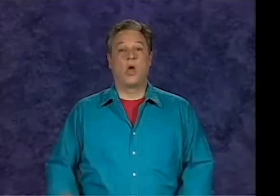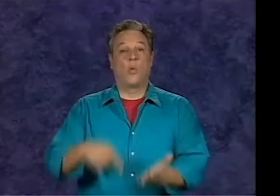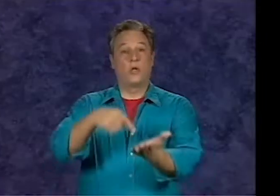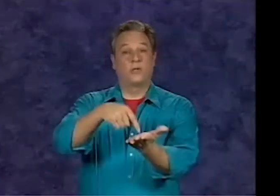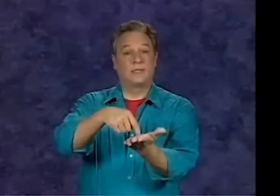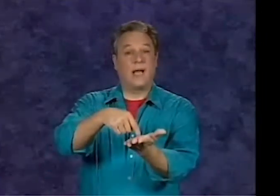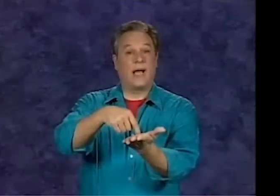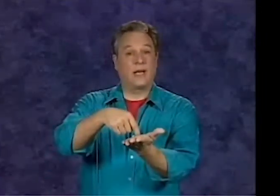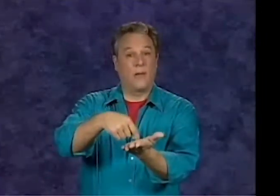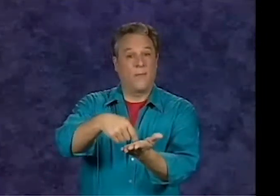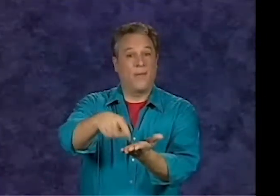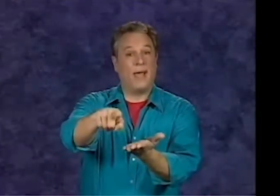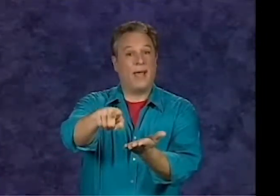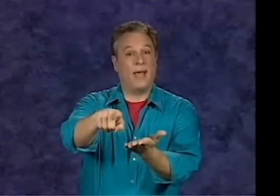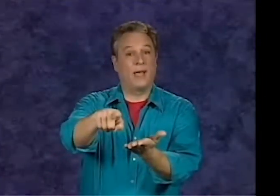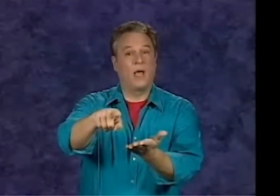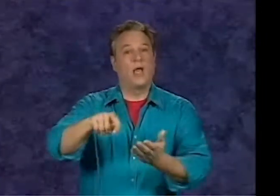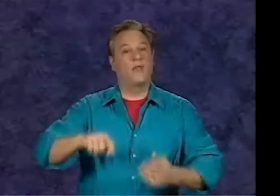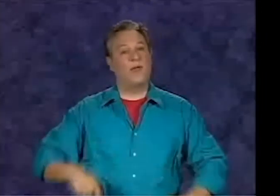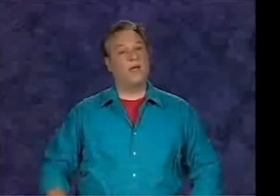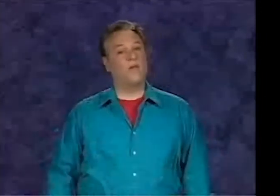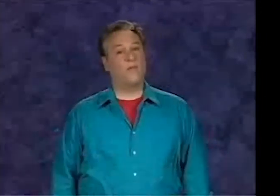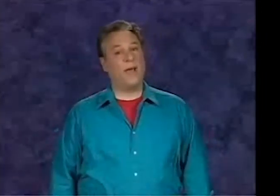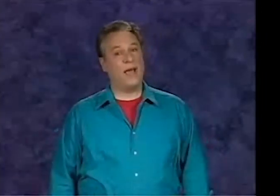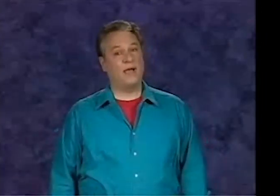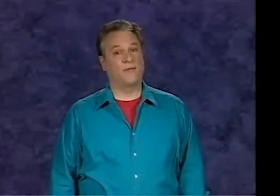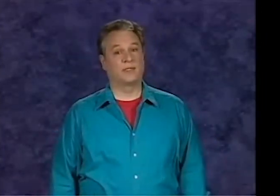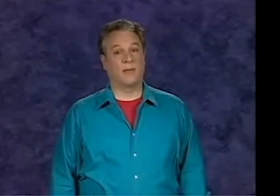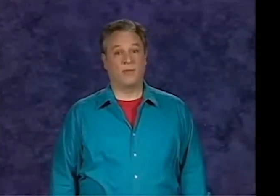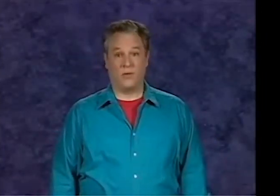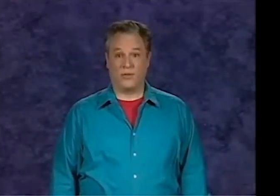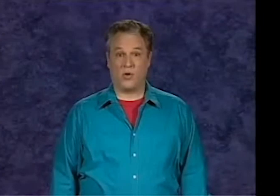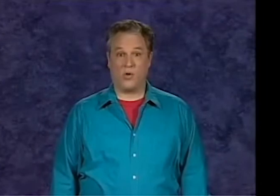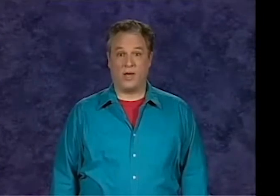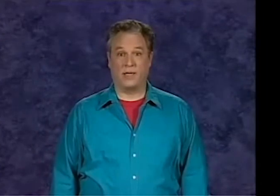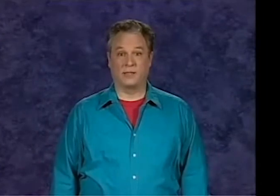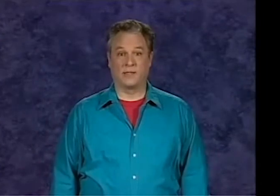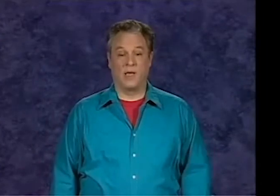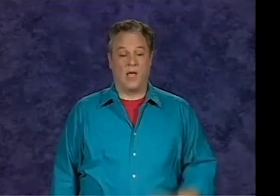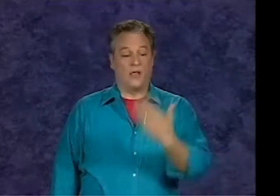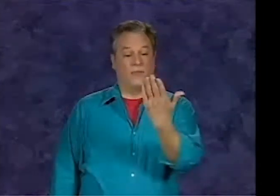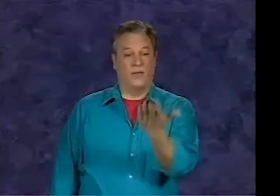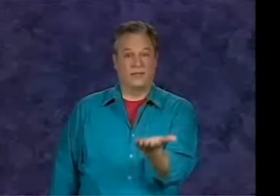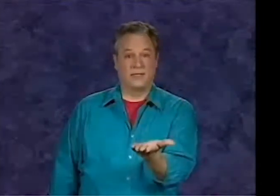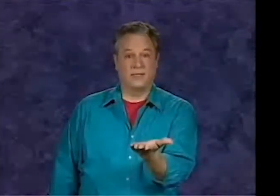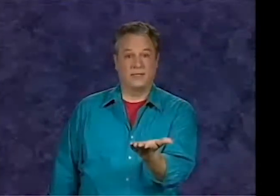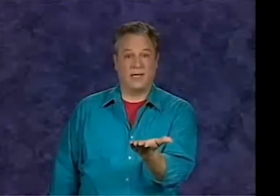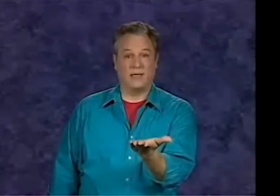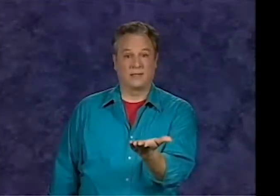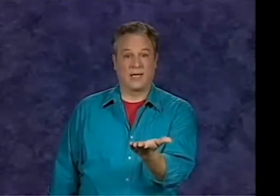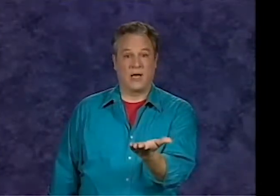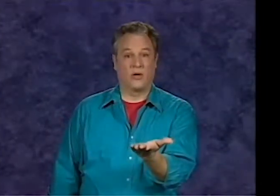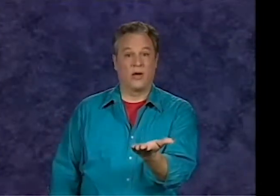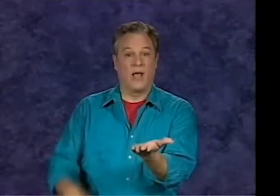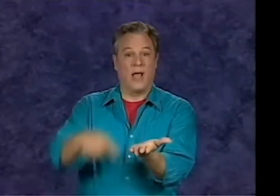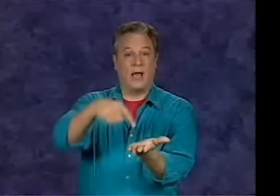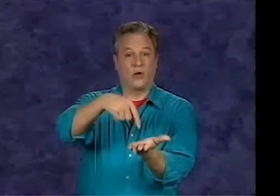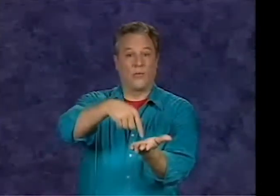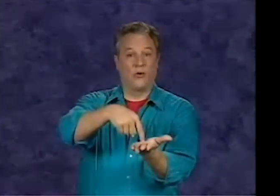When you sign pay, think of paying for something with coins. This is the sales counter, and you're